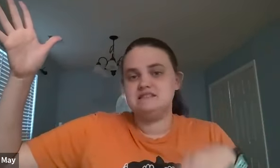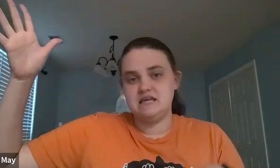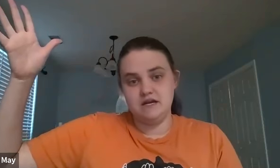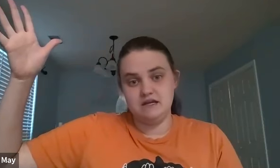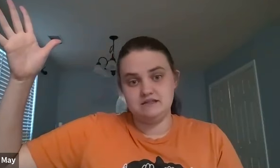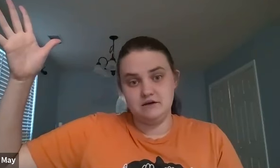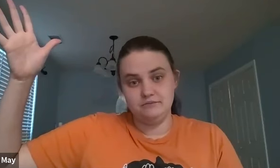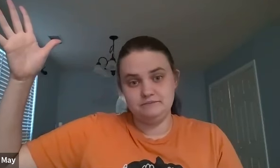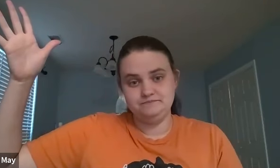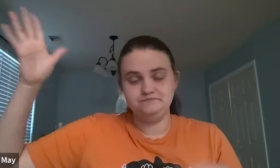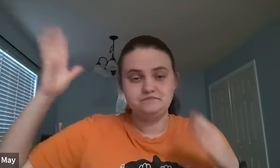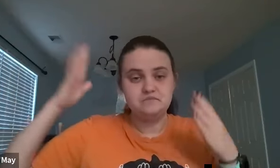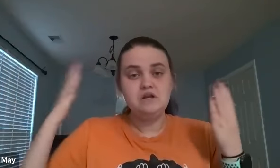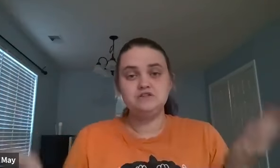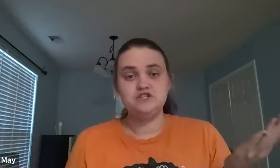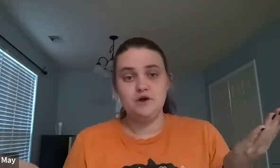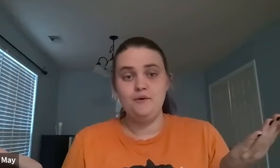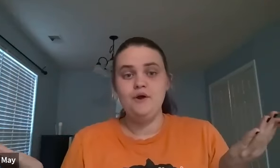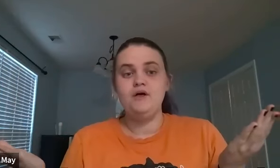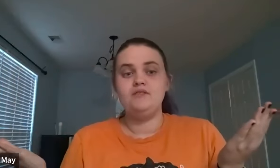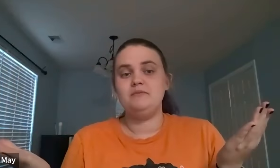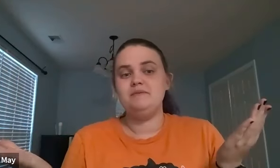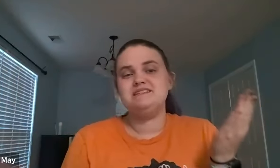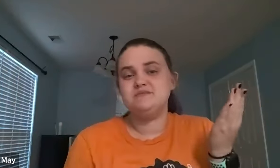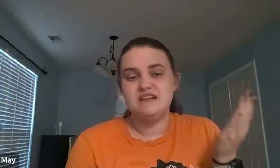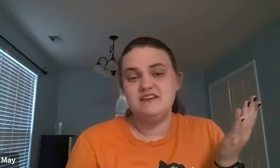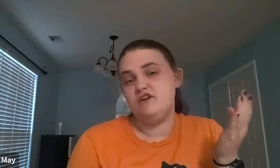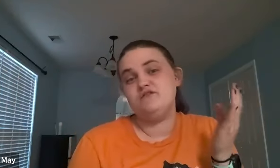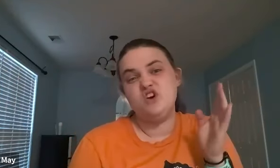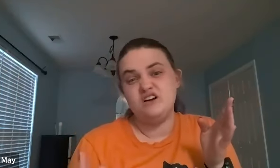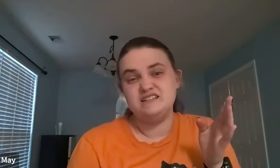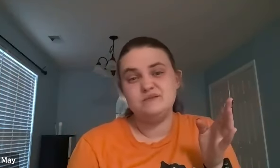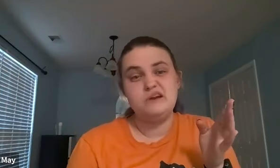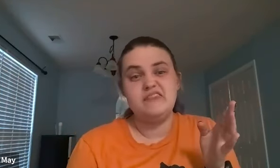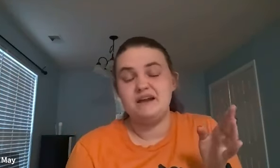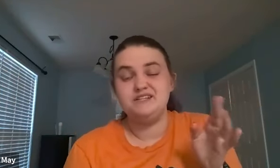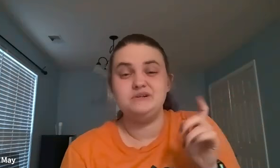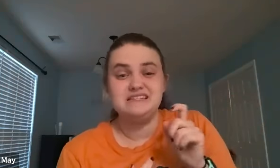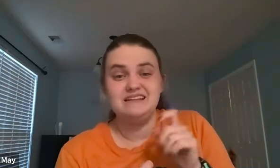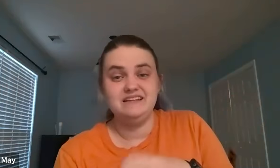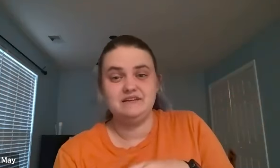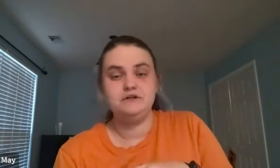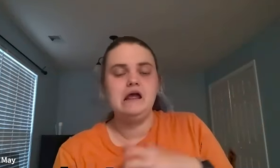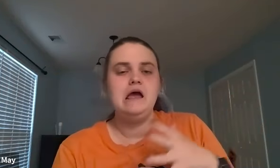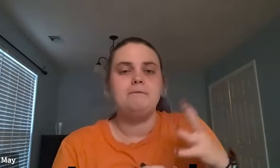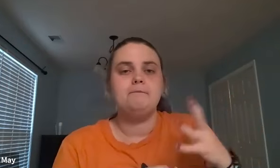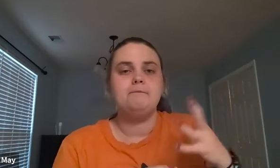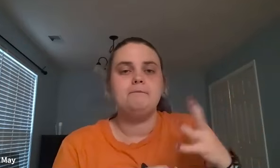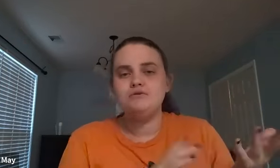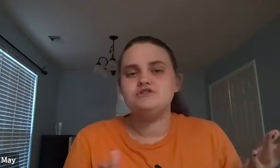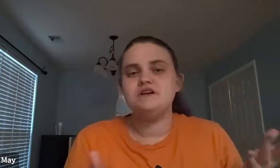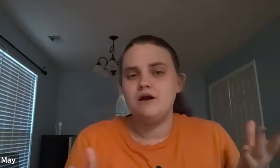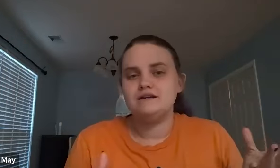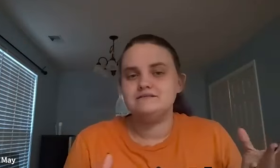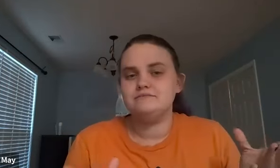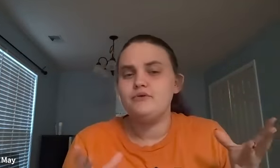same in ASL. So there may be some slight, if you're ever talking to someone and they might do it slightly different, both